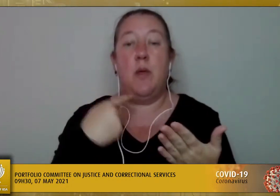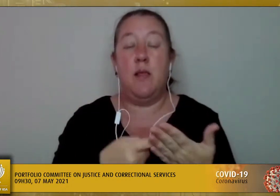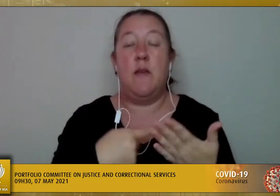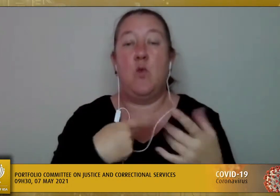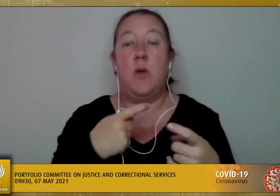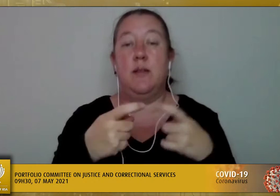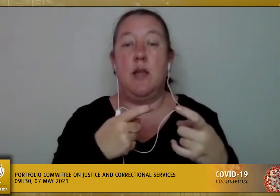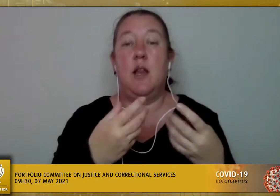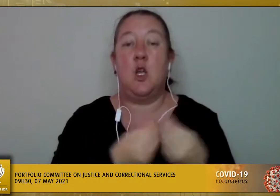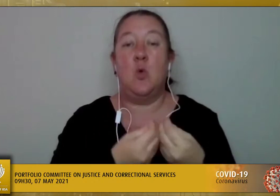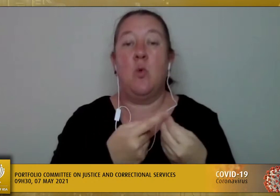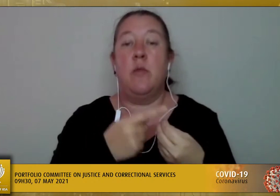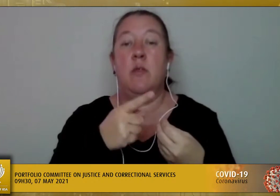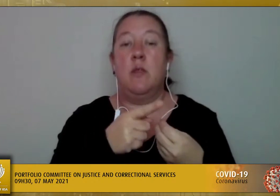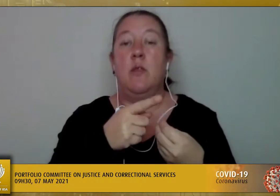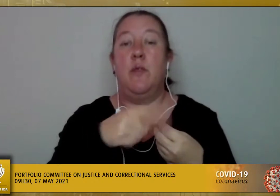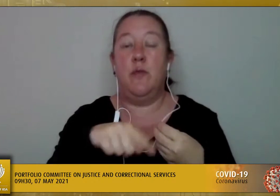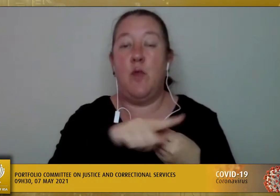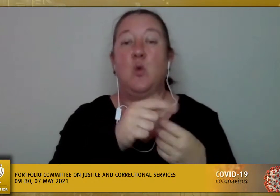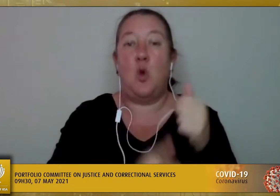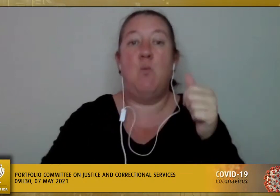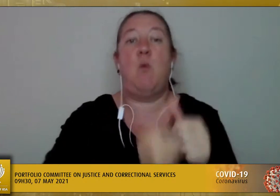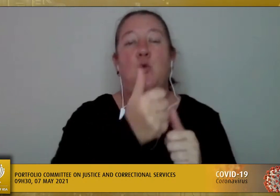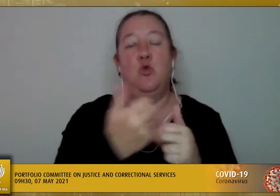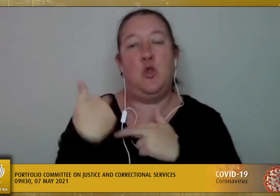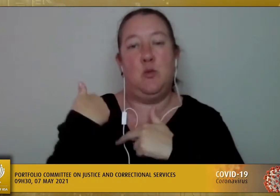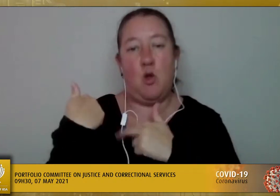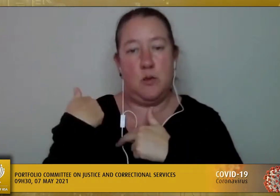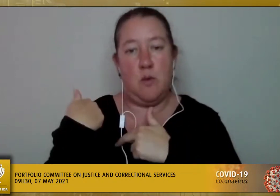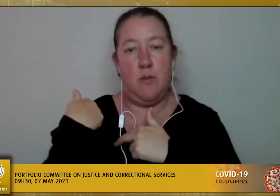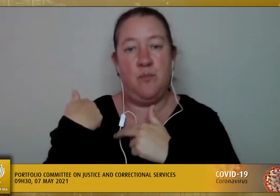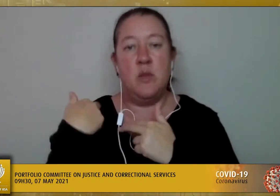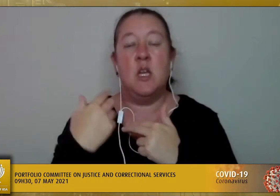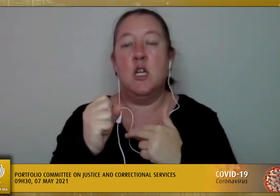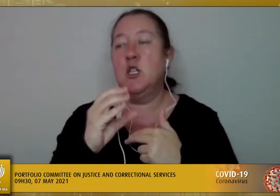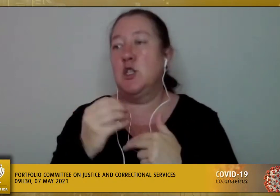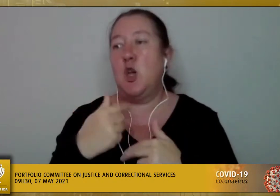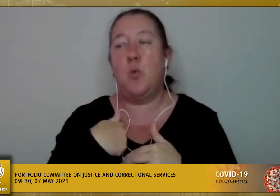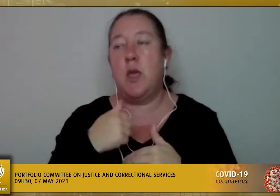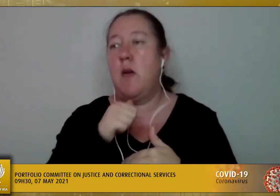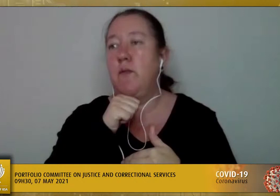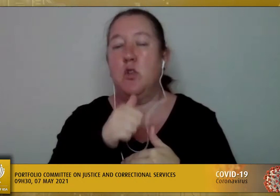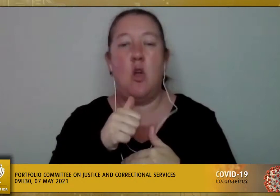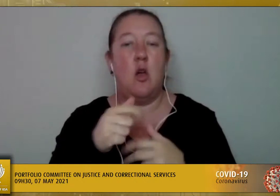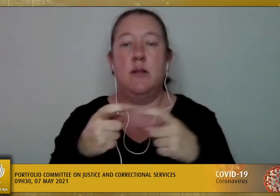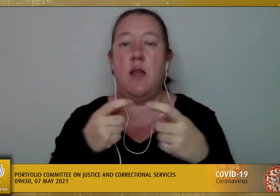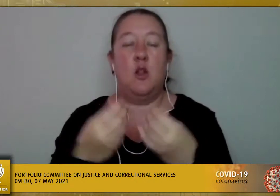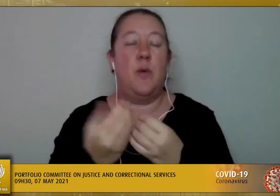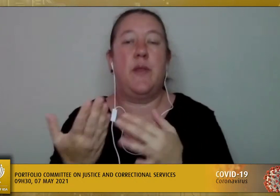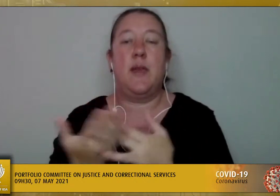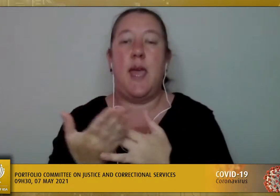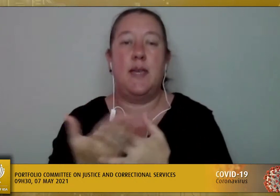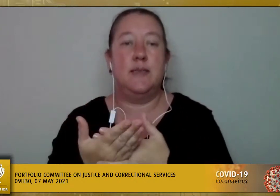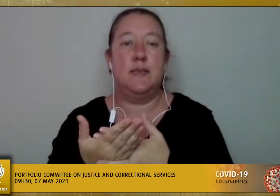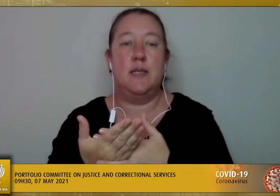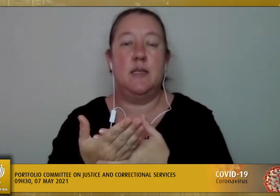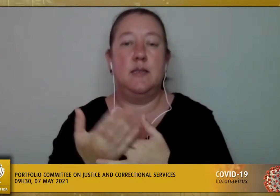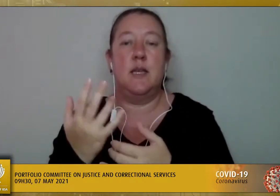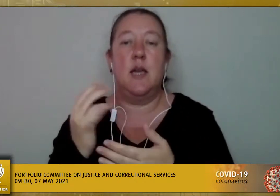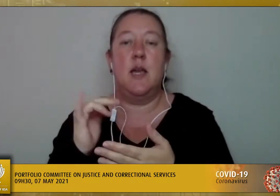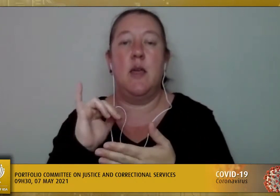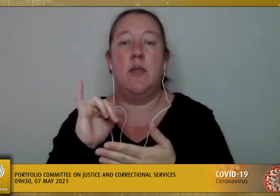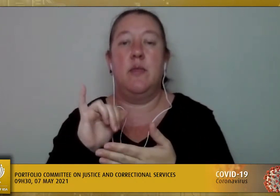dealing with those most responsible so we have not um dealt with cases that